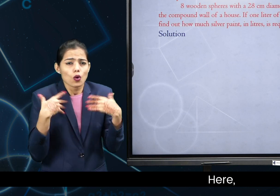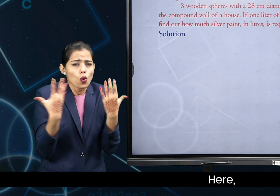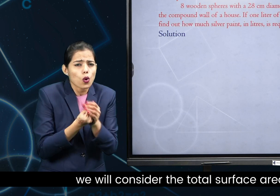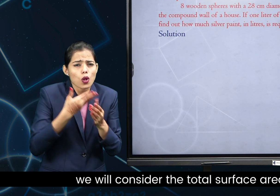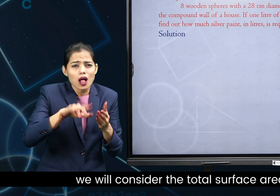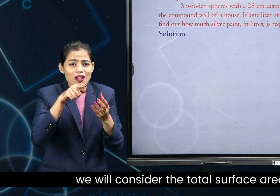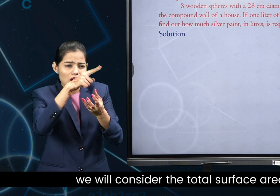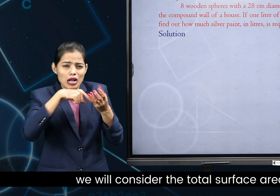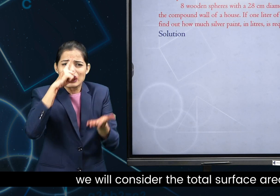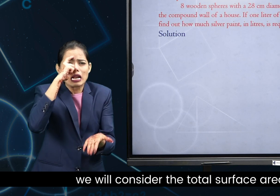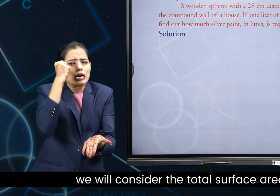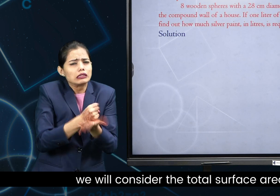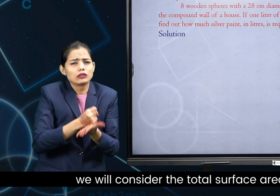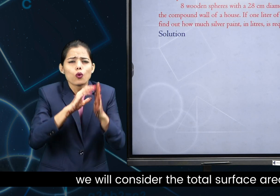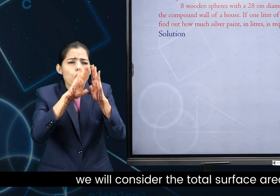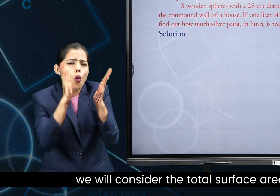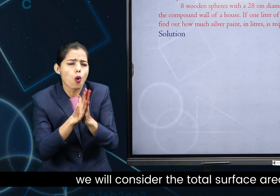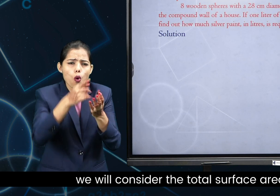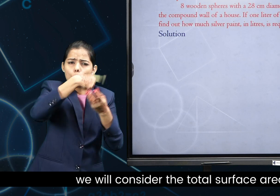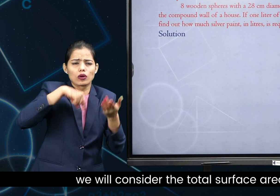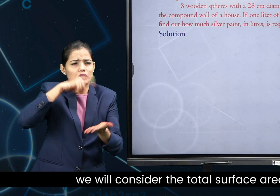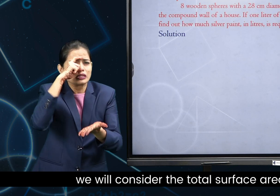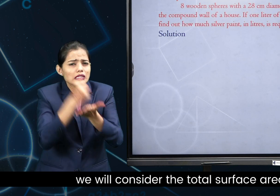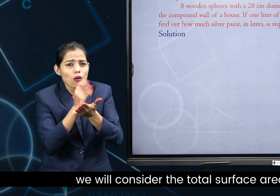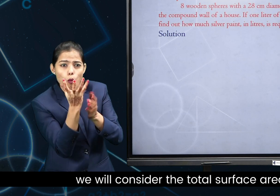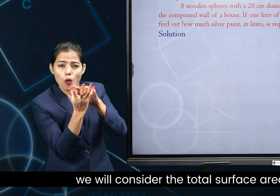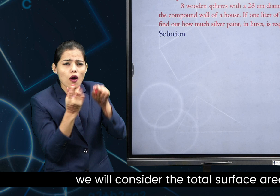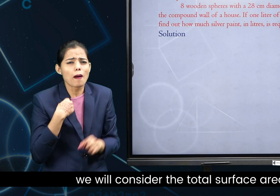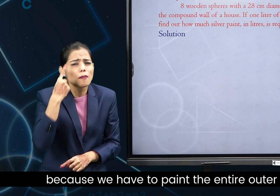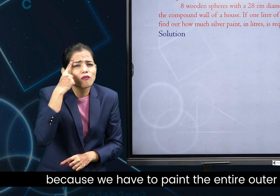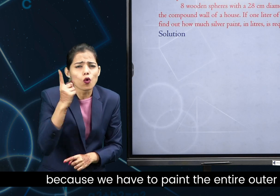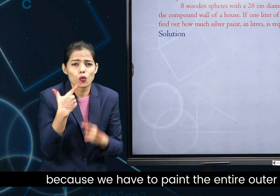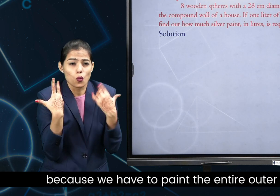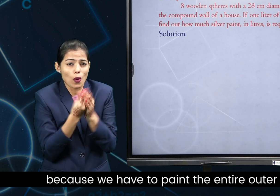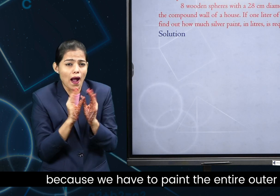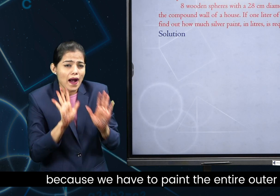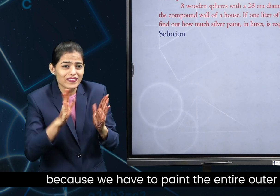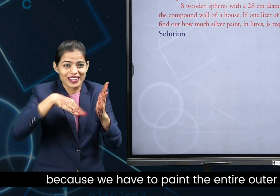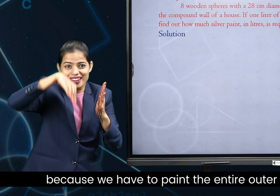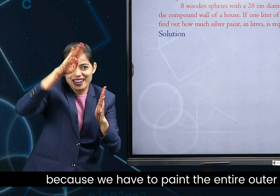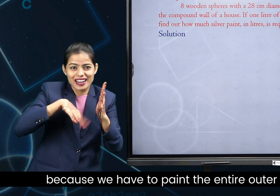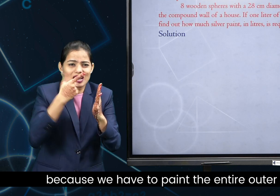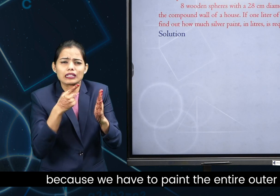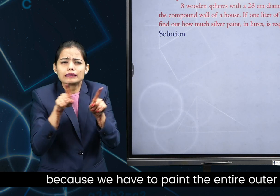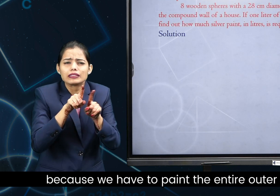Here, we will consider the total surface area of the spheres because we have to paint the entire